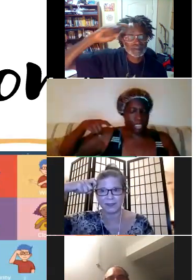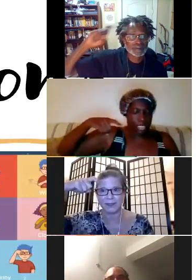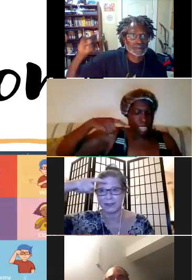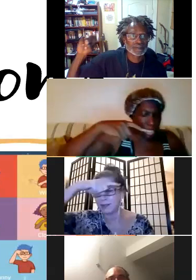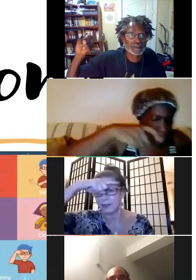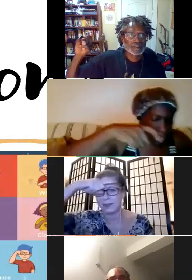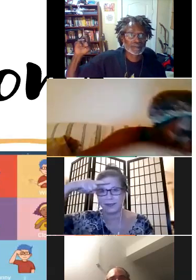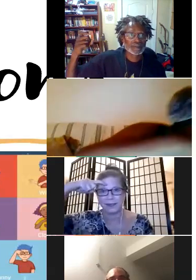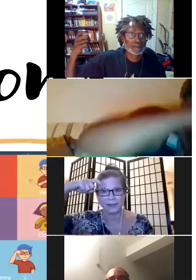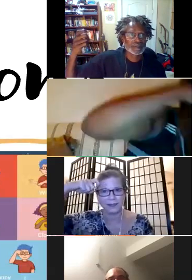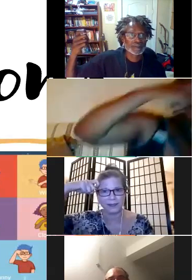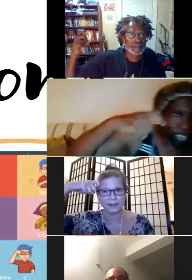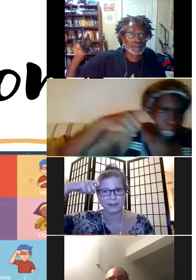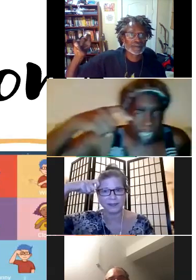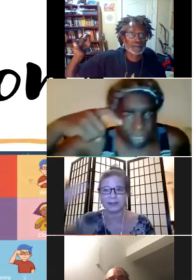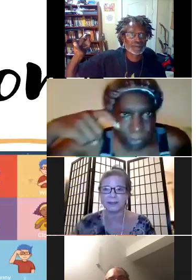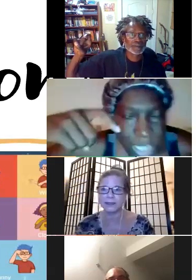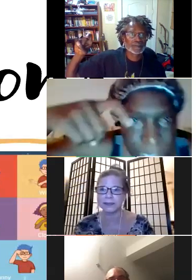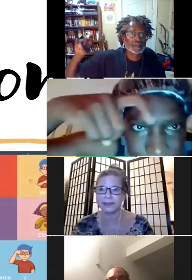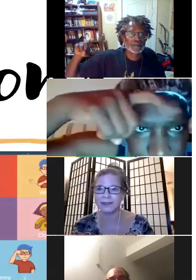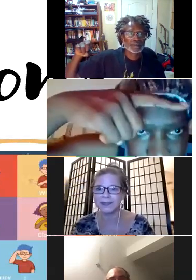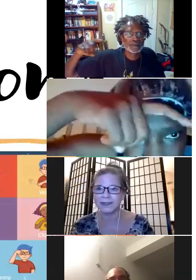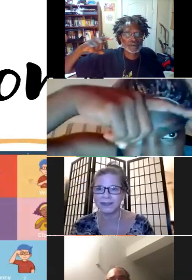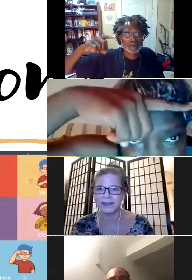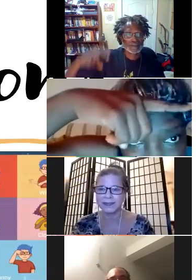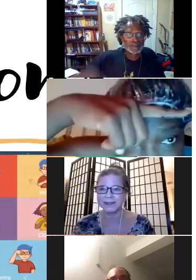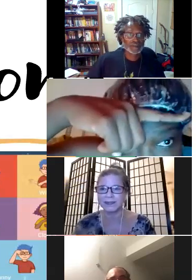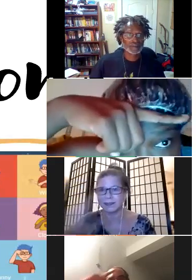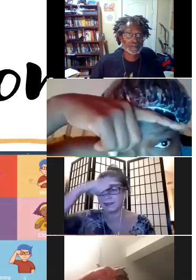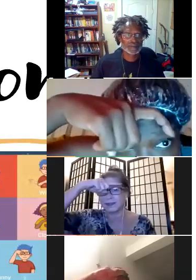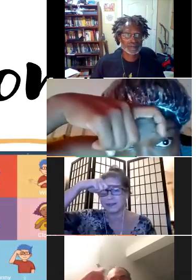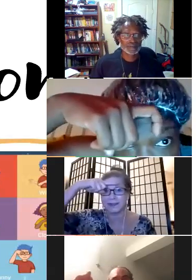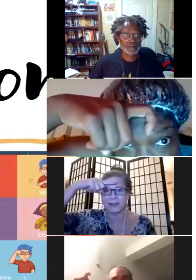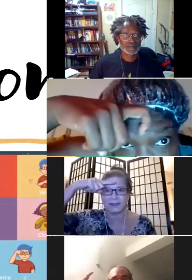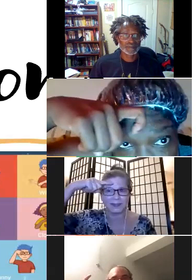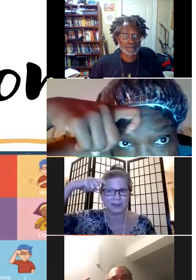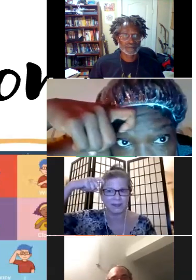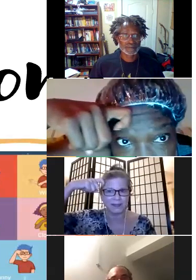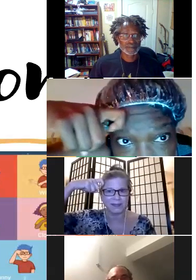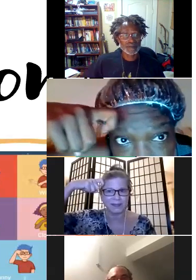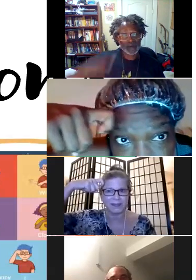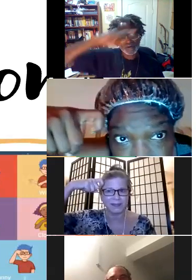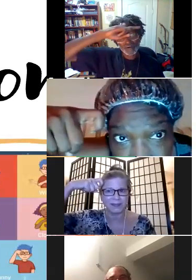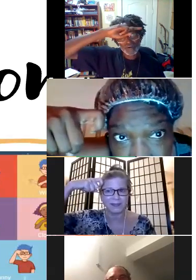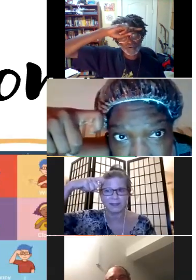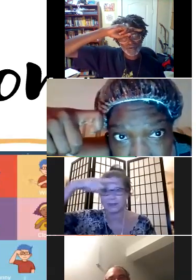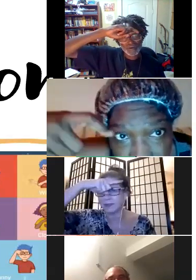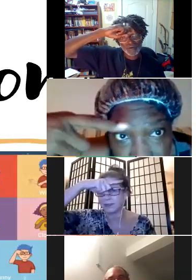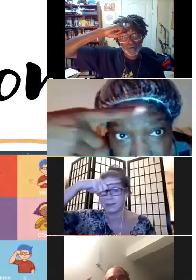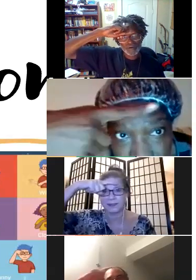Okay. I'm gonna try to come closer. So this is summer.